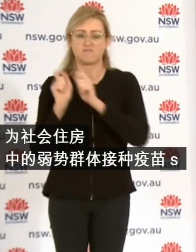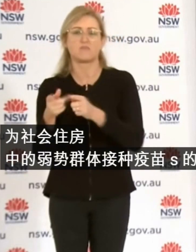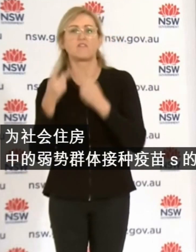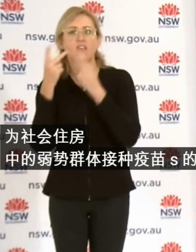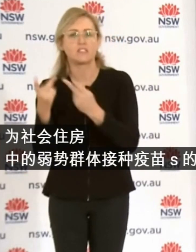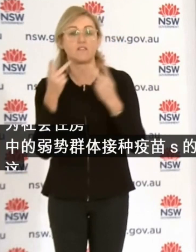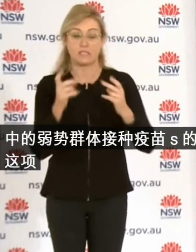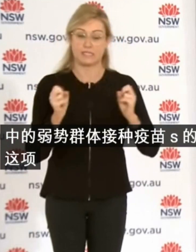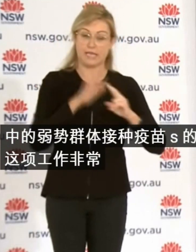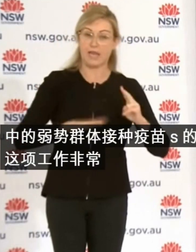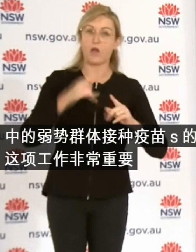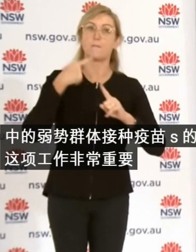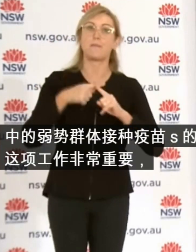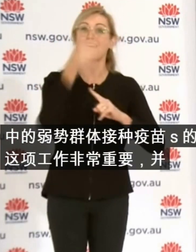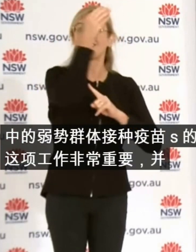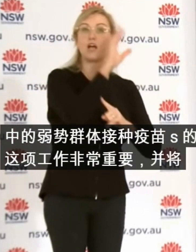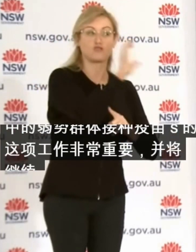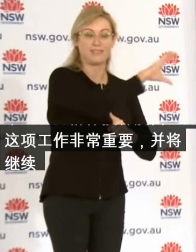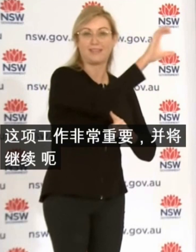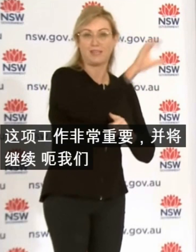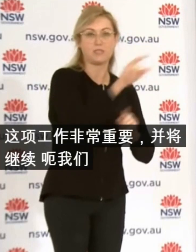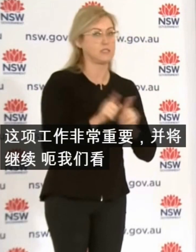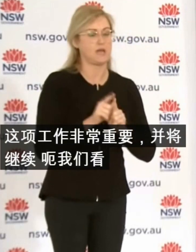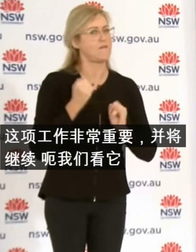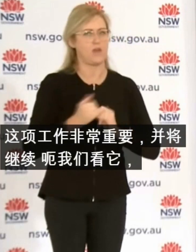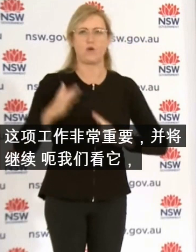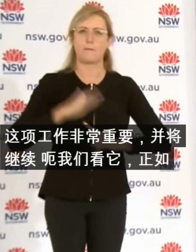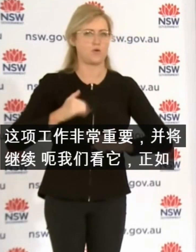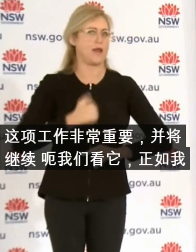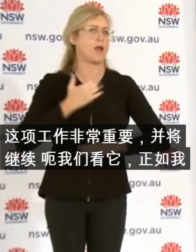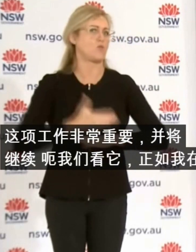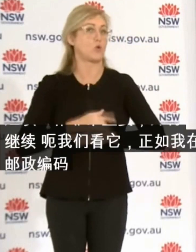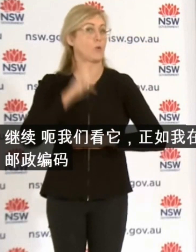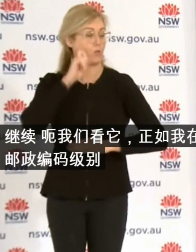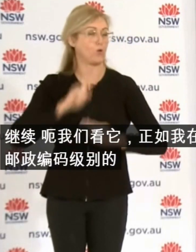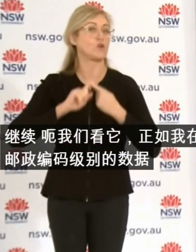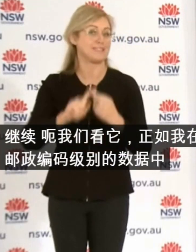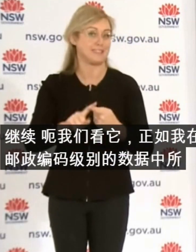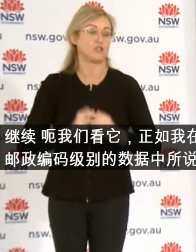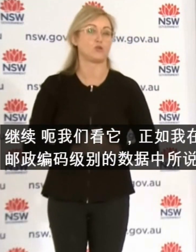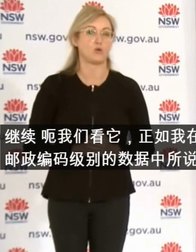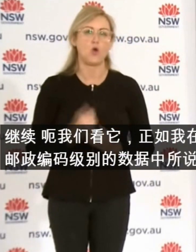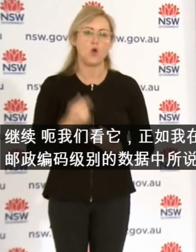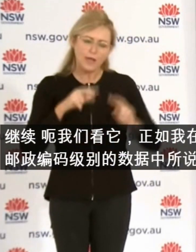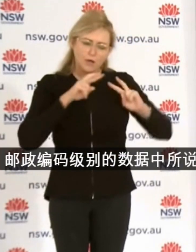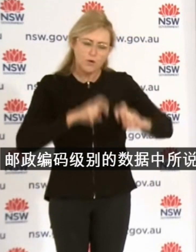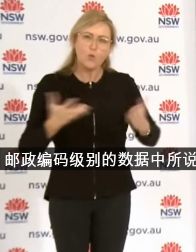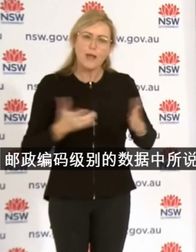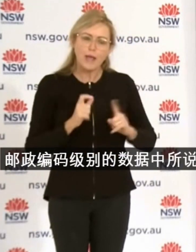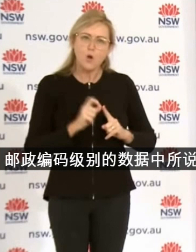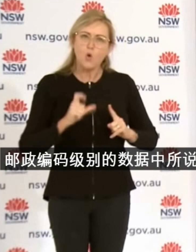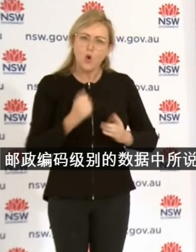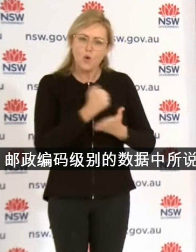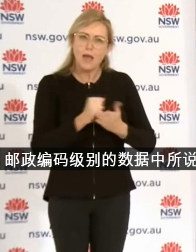sorts of settings, and that work is really important and will continue. We look at it, as I said, at postcode level data, but within our local